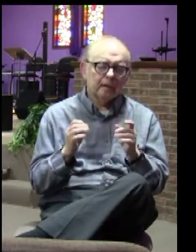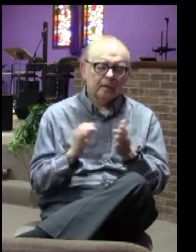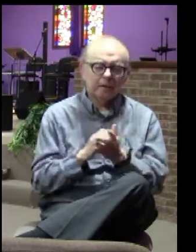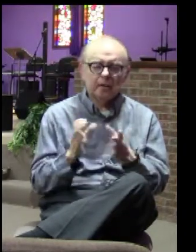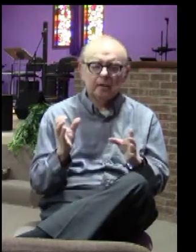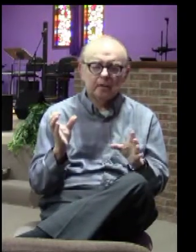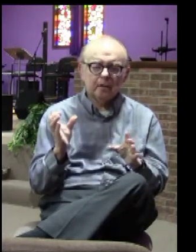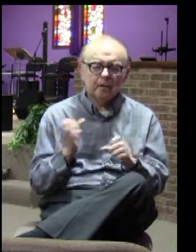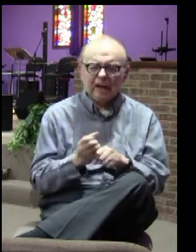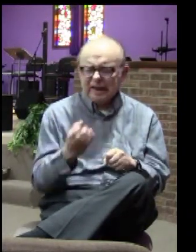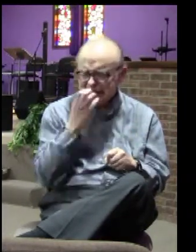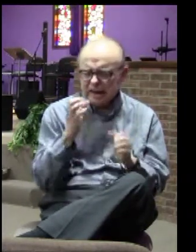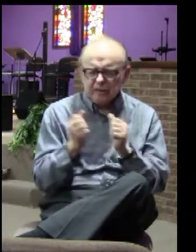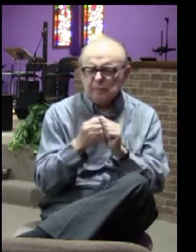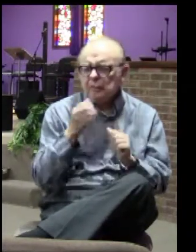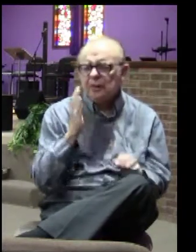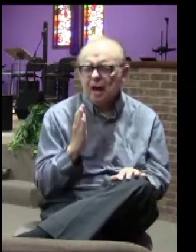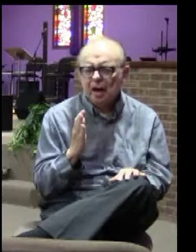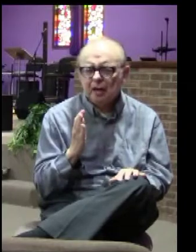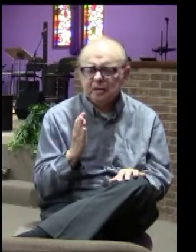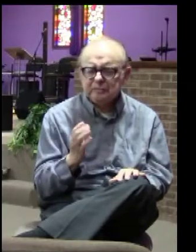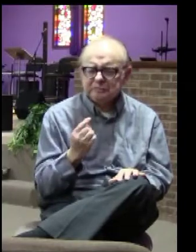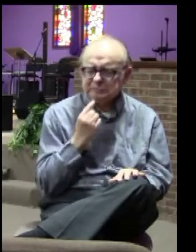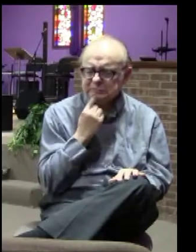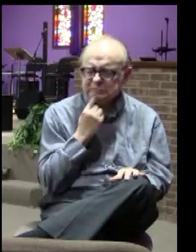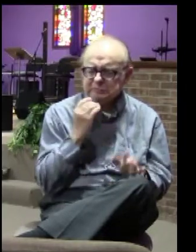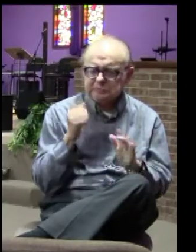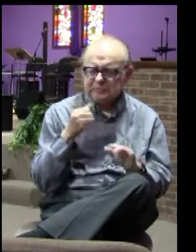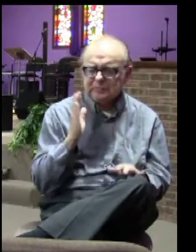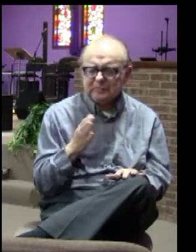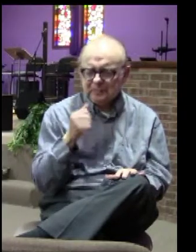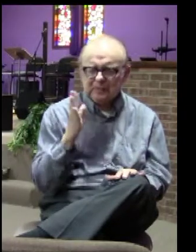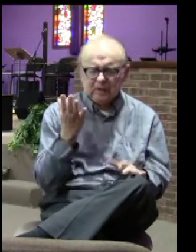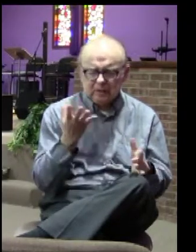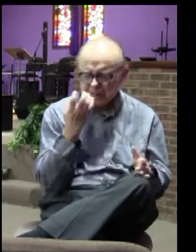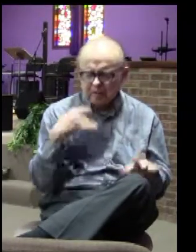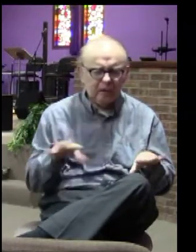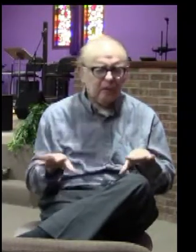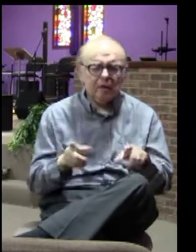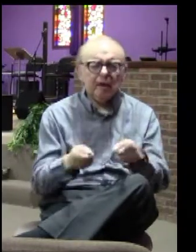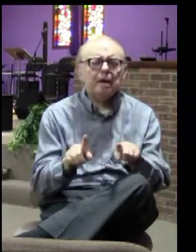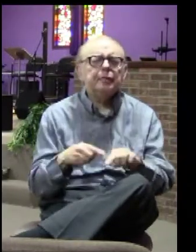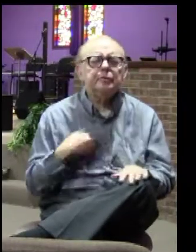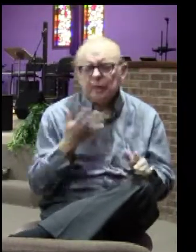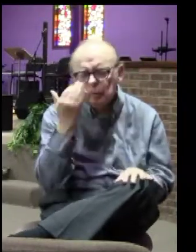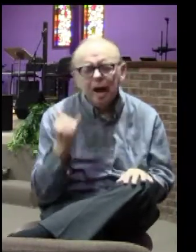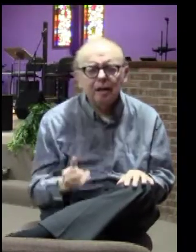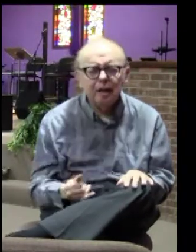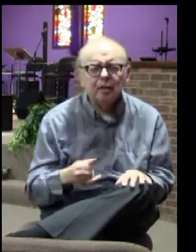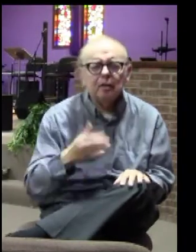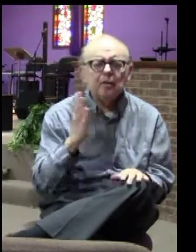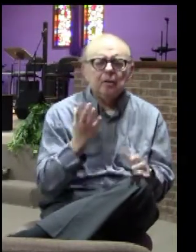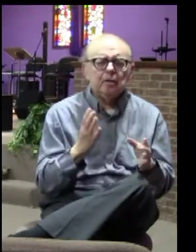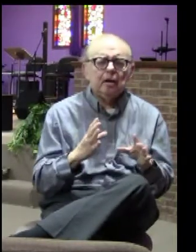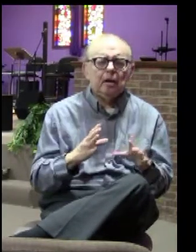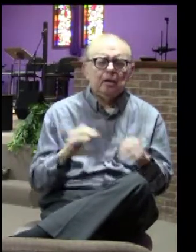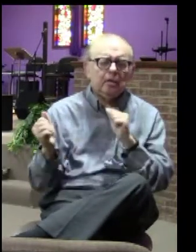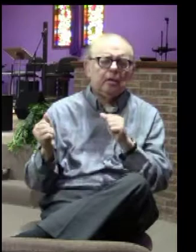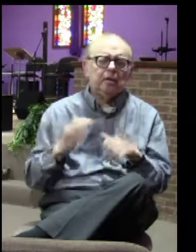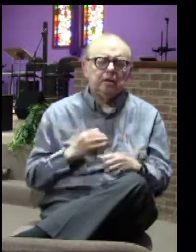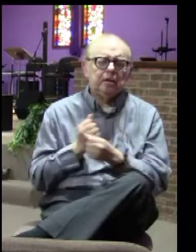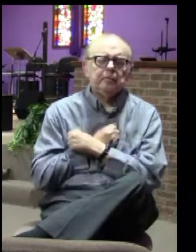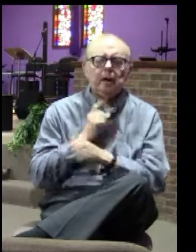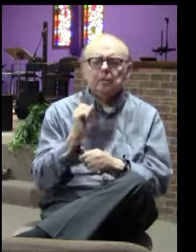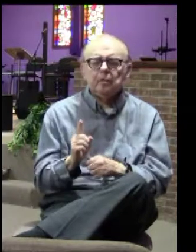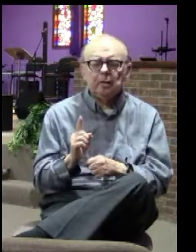you begin to get angry with God and bitter towards God. Well, God, why did you let this happen? God, why did you take my loved